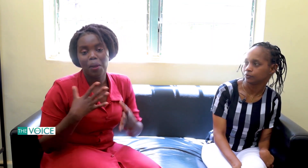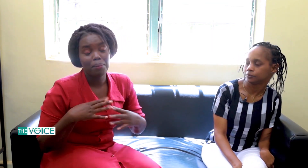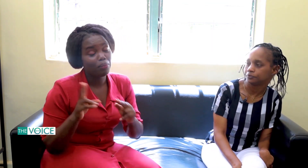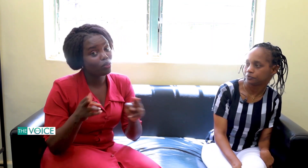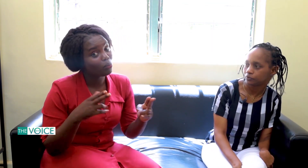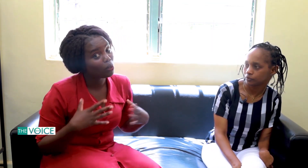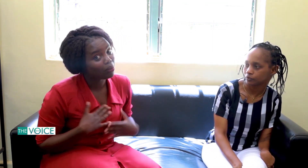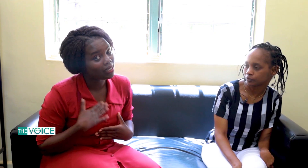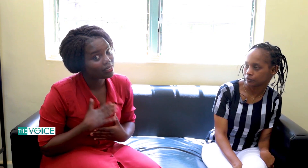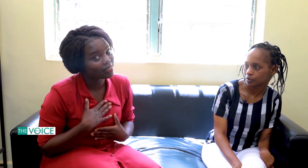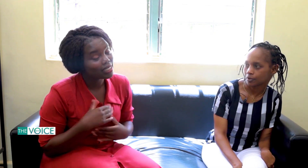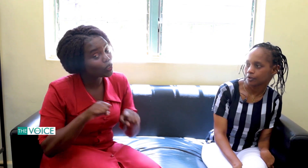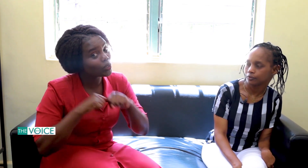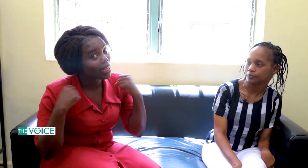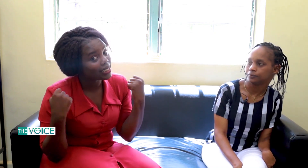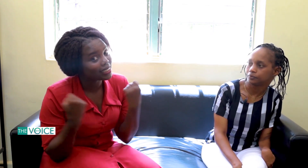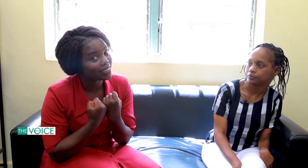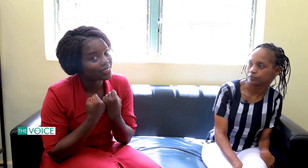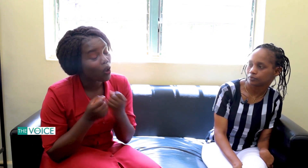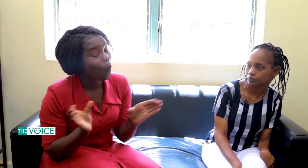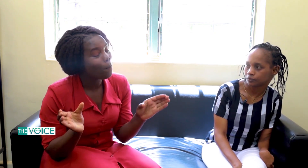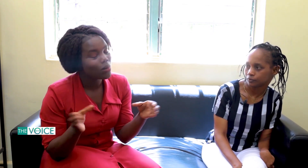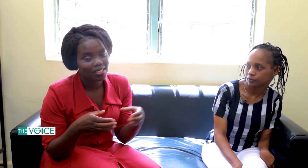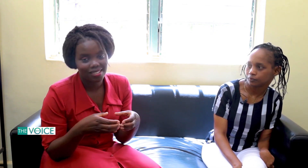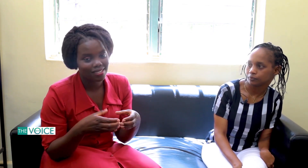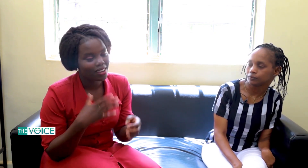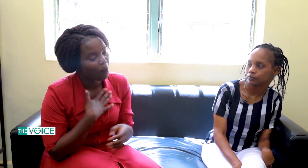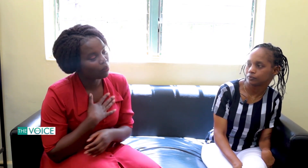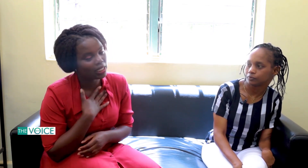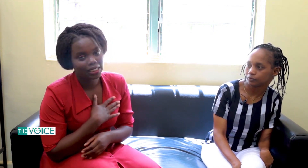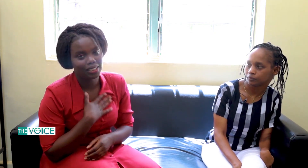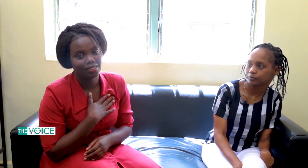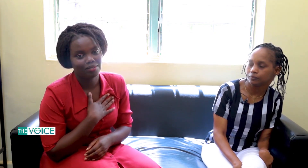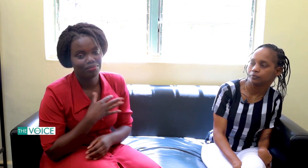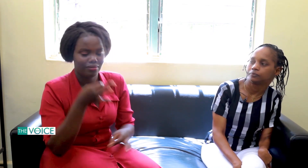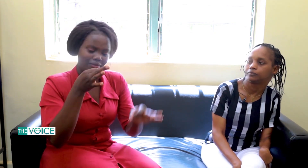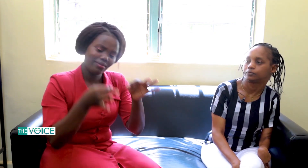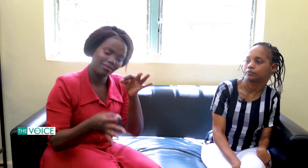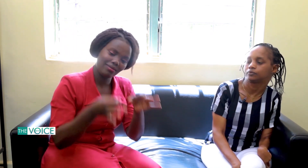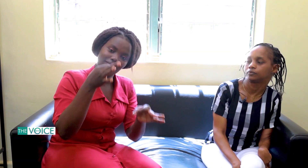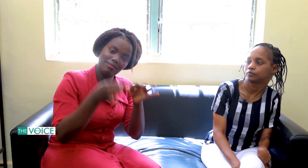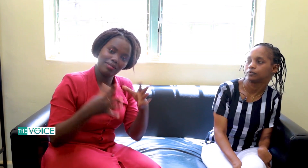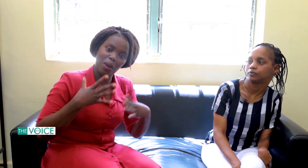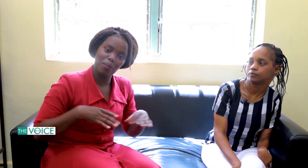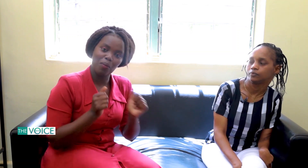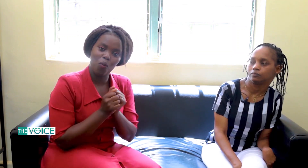same challenges. Please, people, society, community, please.